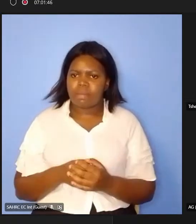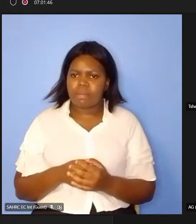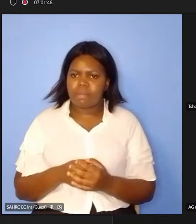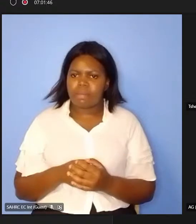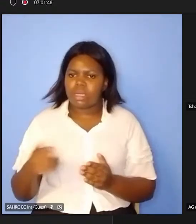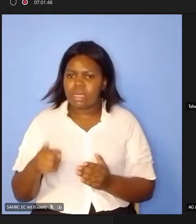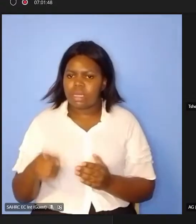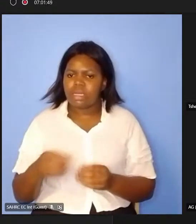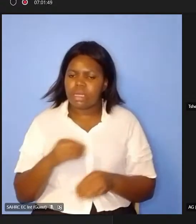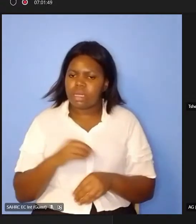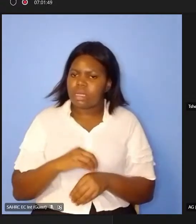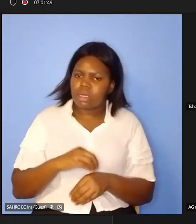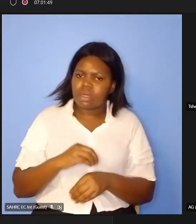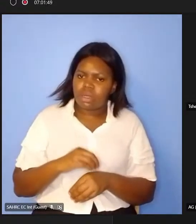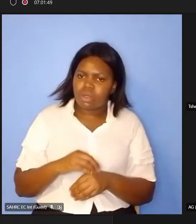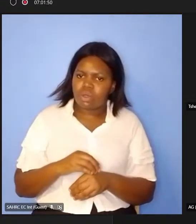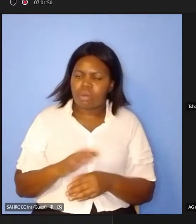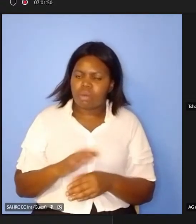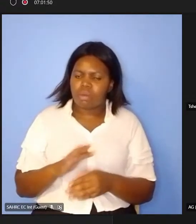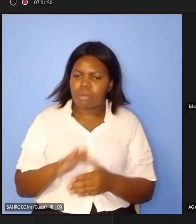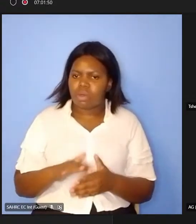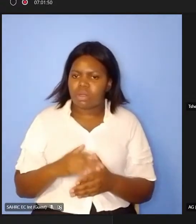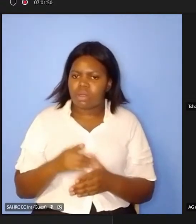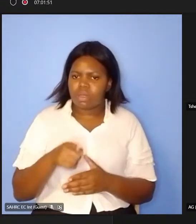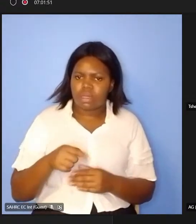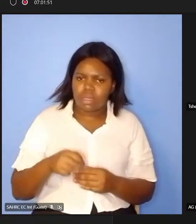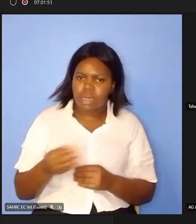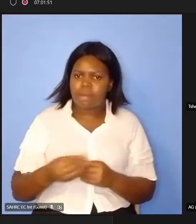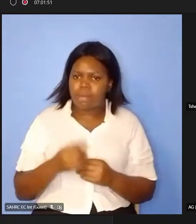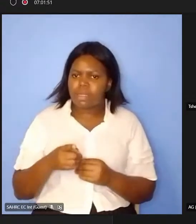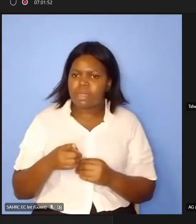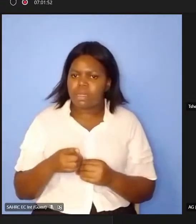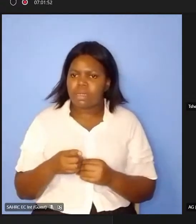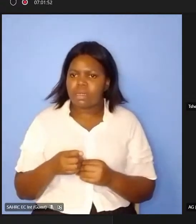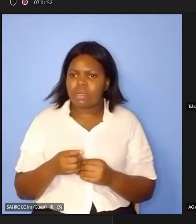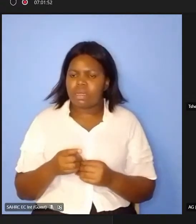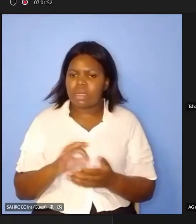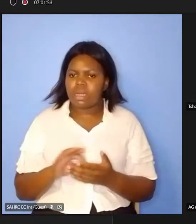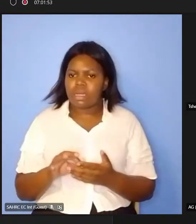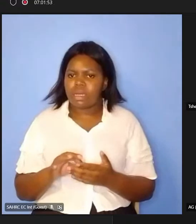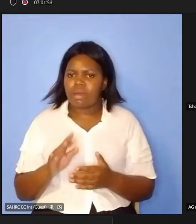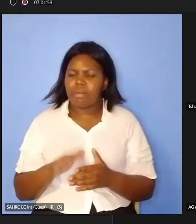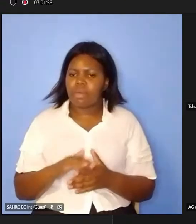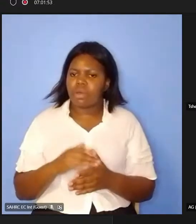indicated quite clearly, that it goes to the very being of